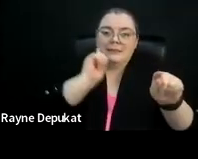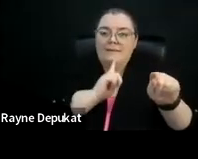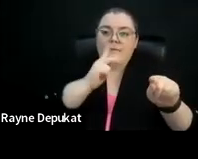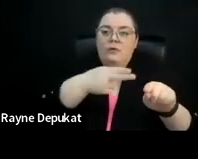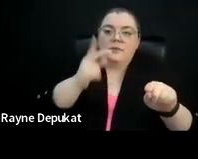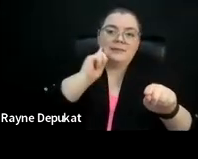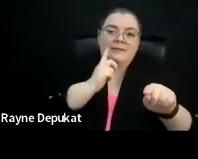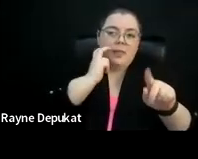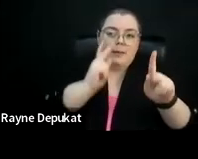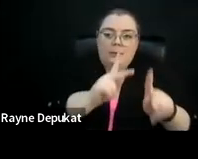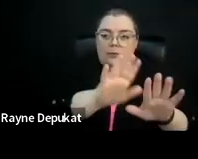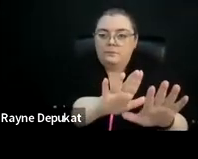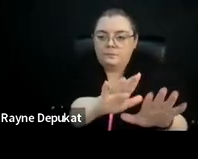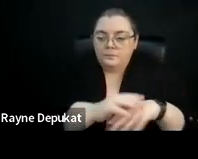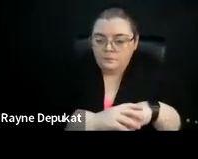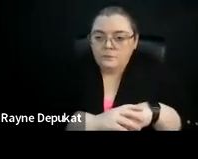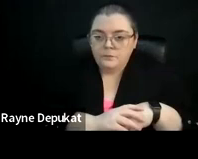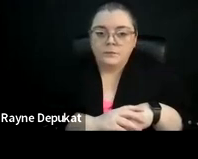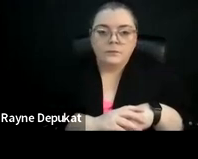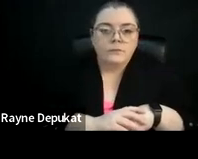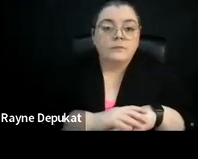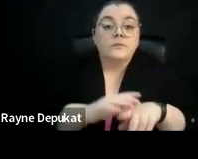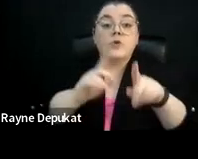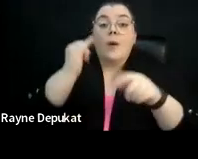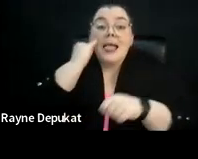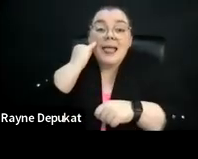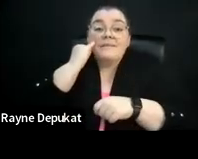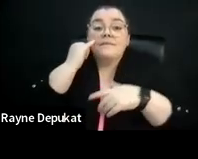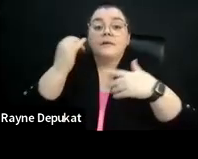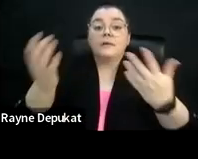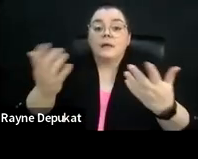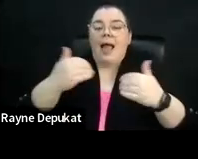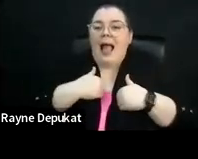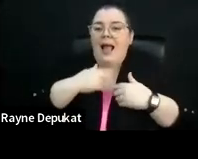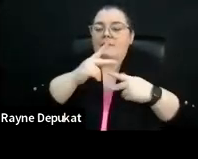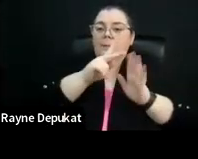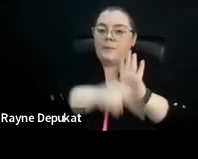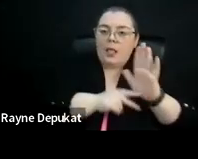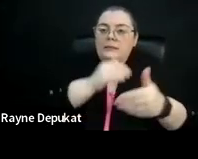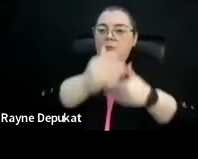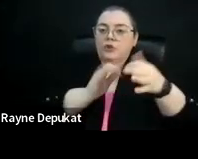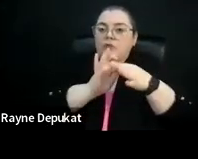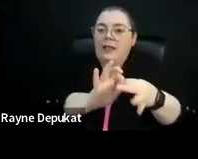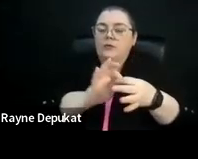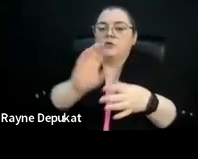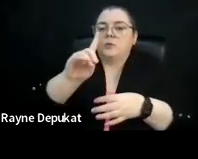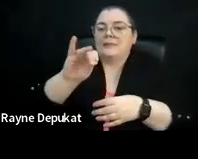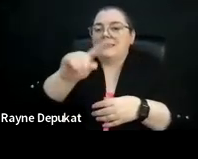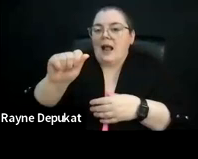And then there's also the service with the community, the consumers in the community, the deaf, hard of hearing, deaf, blind. So